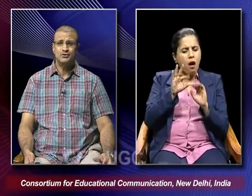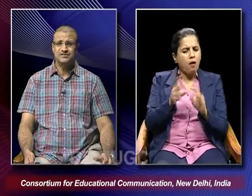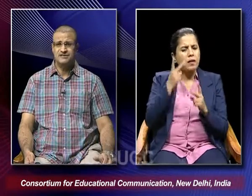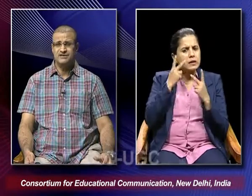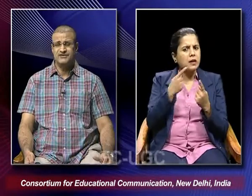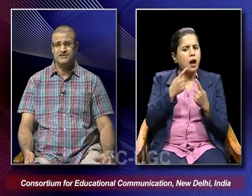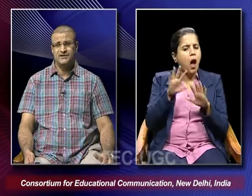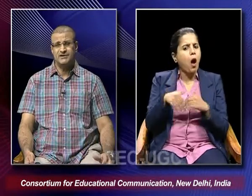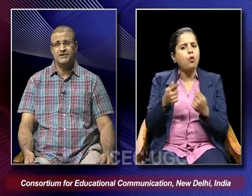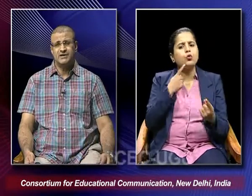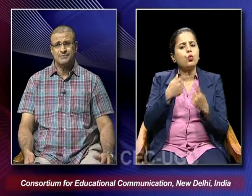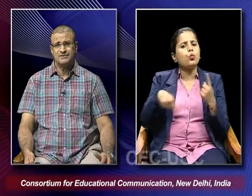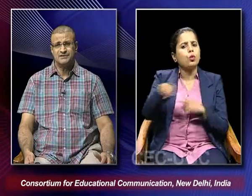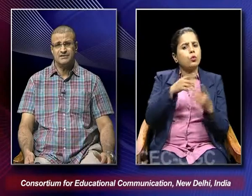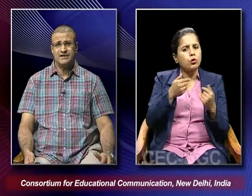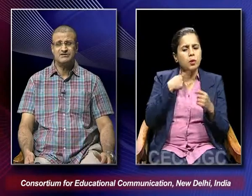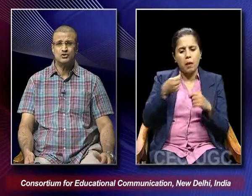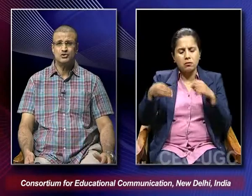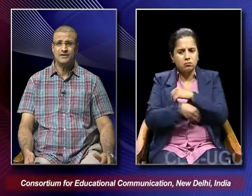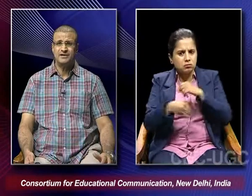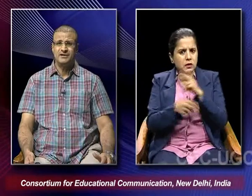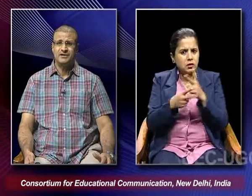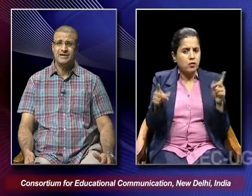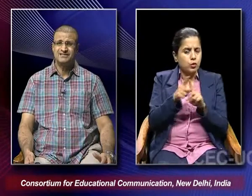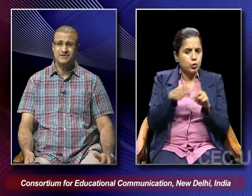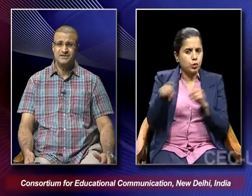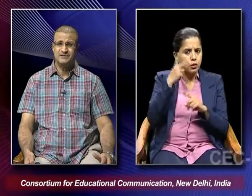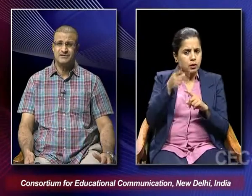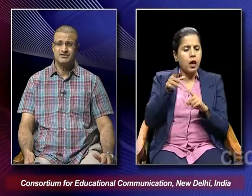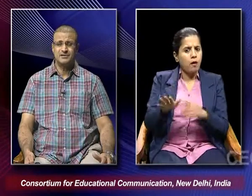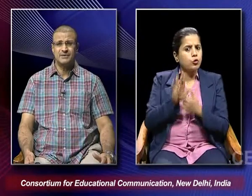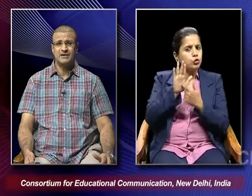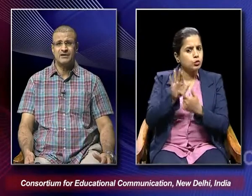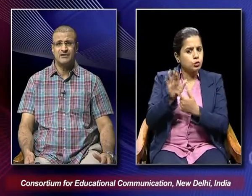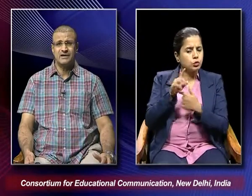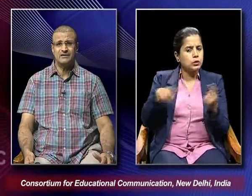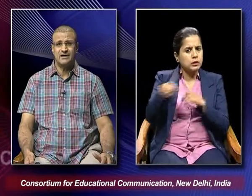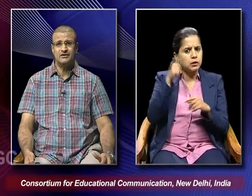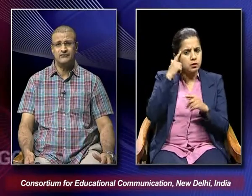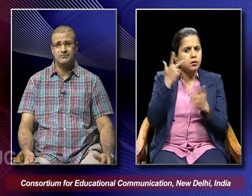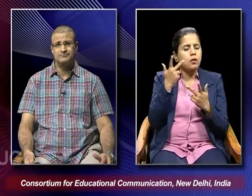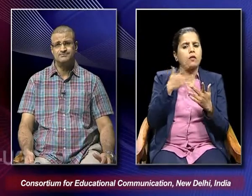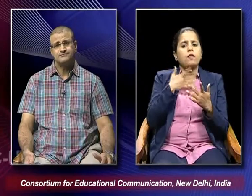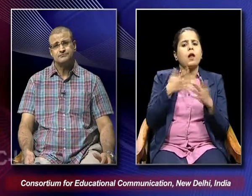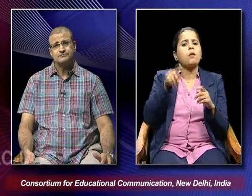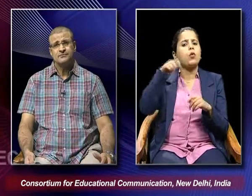are to be seen vis-a-vis corruption, that has also been exhibited in this particular kind of